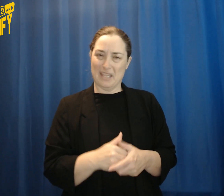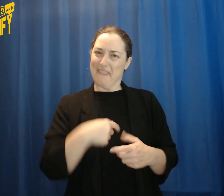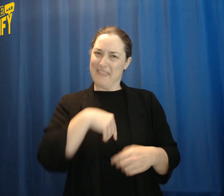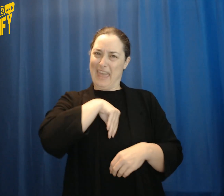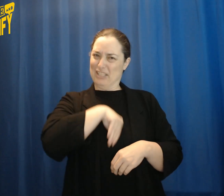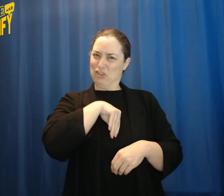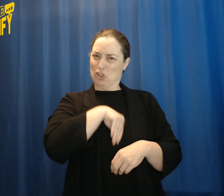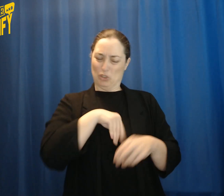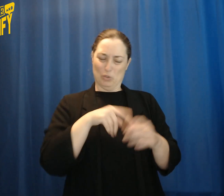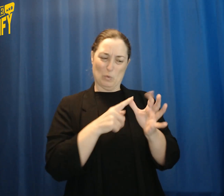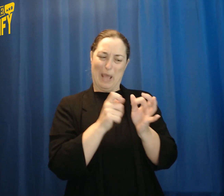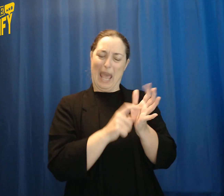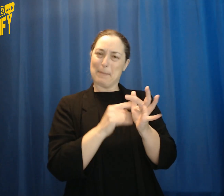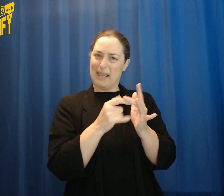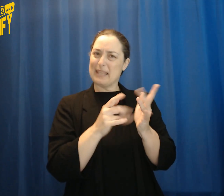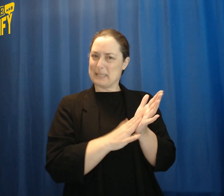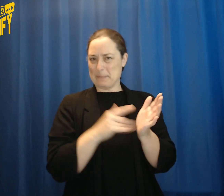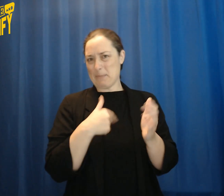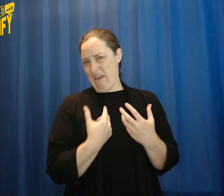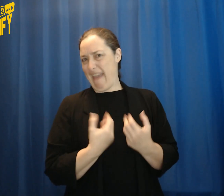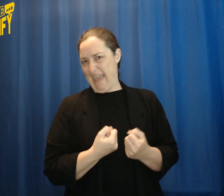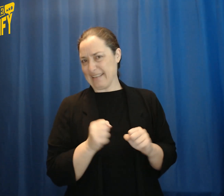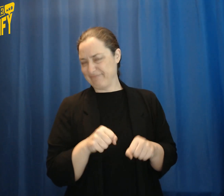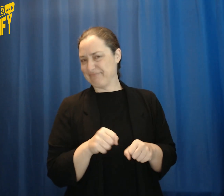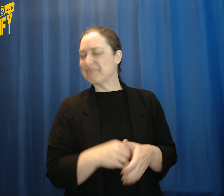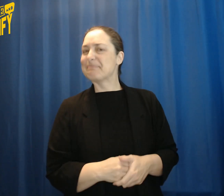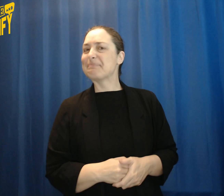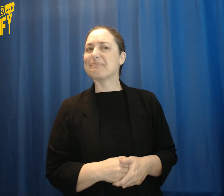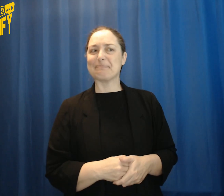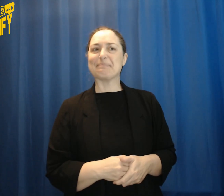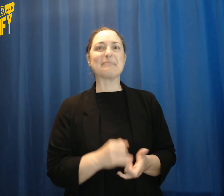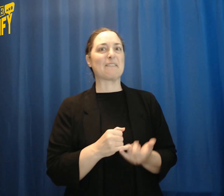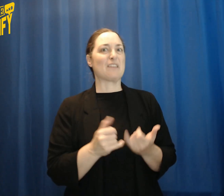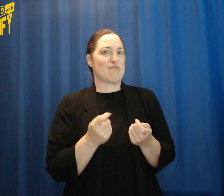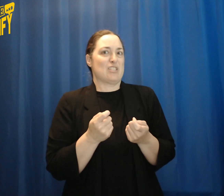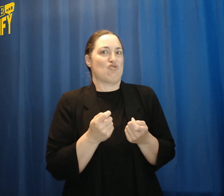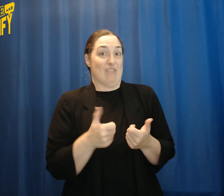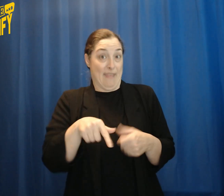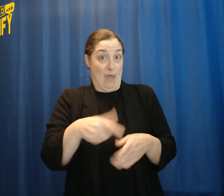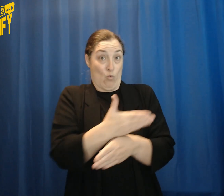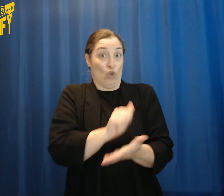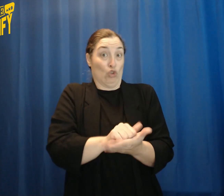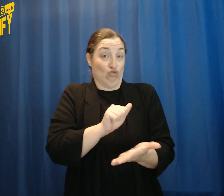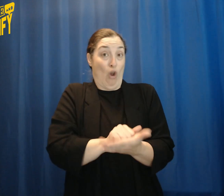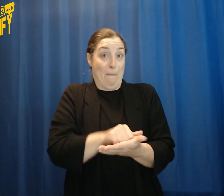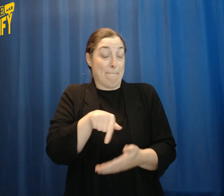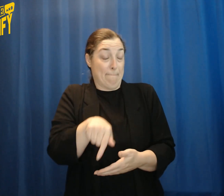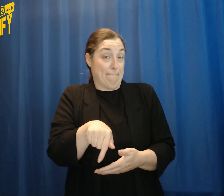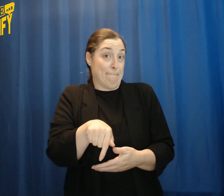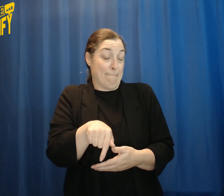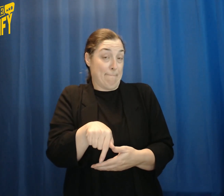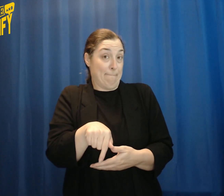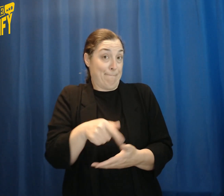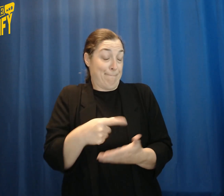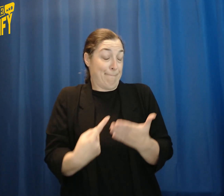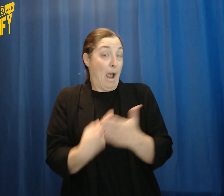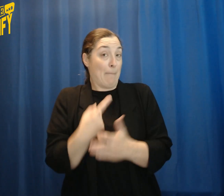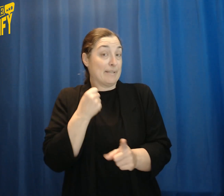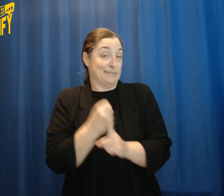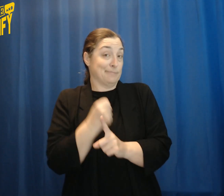ableism confront me very early on in that workshop up in Sydney. To my own detriment in some ways, I pushed